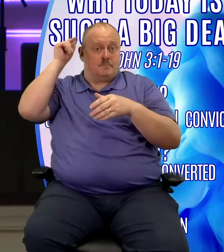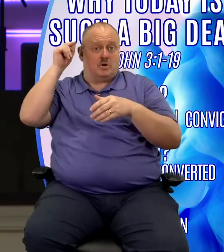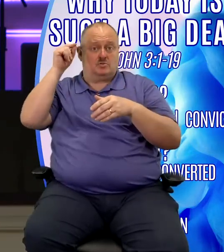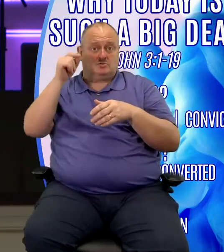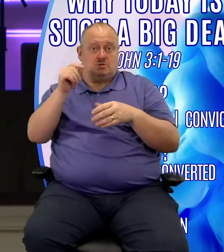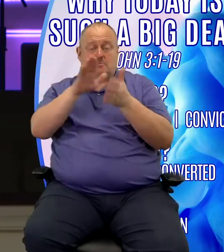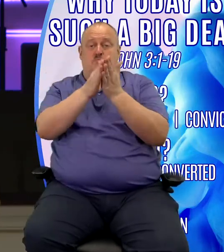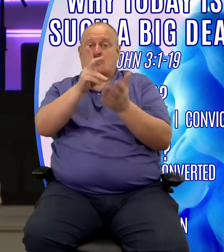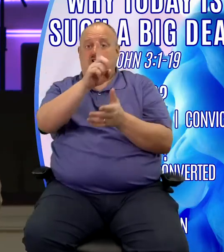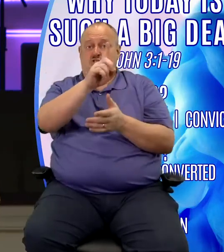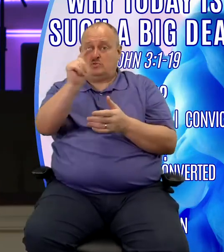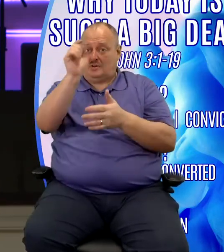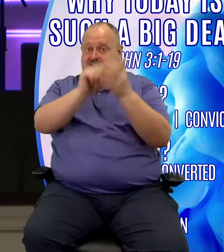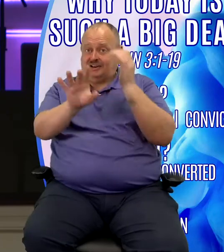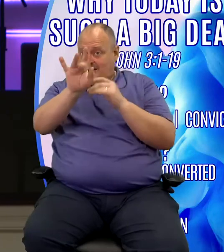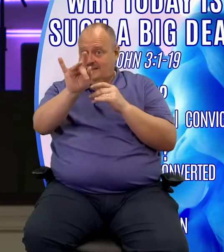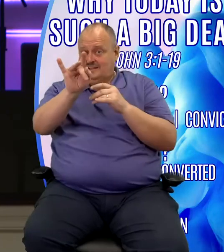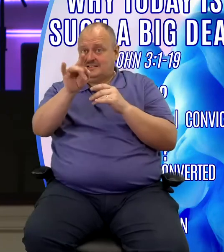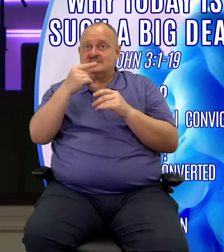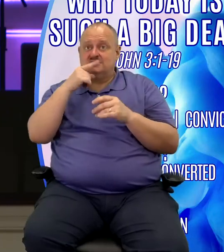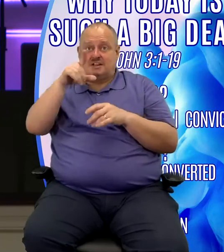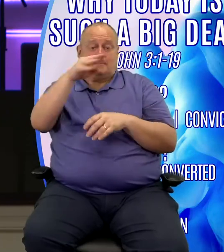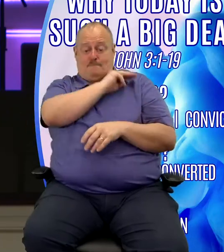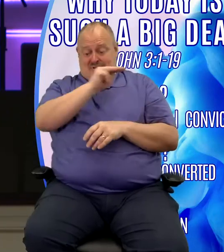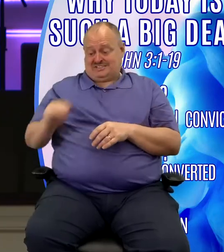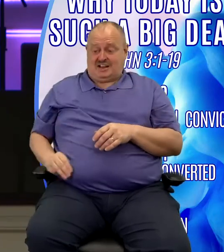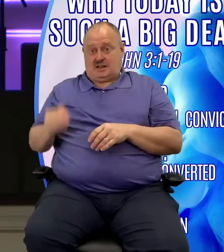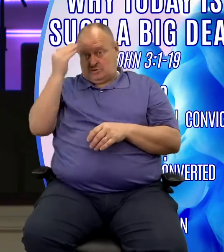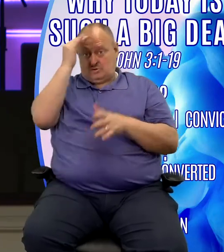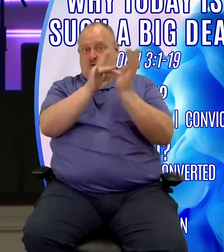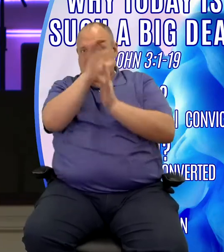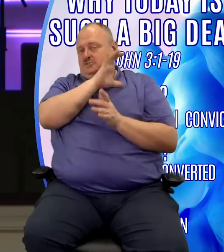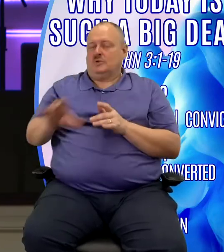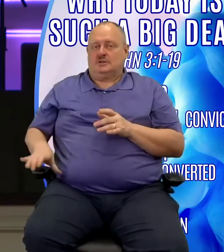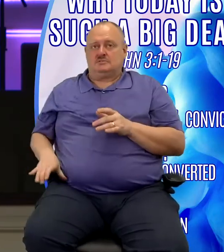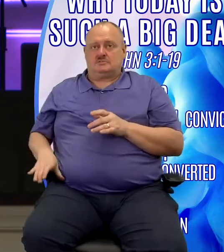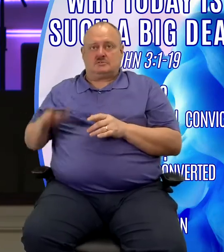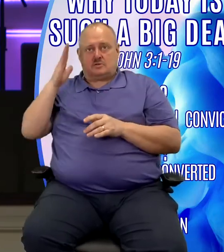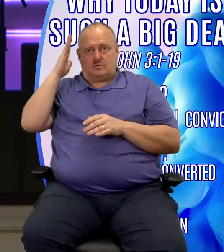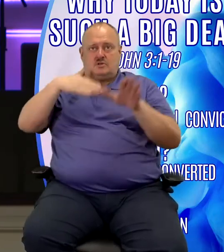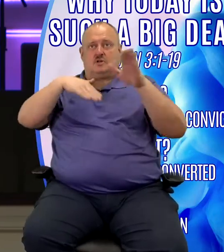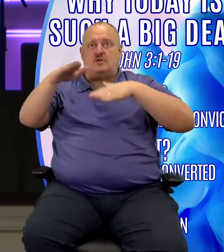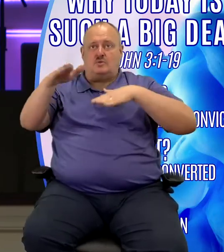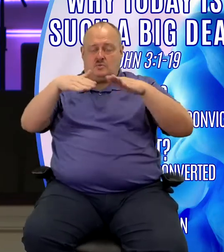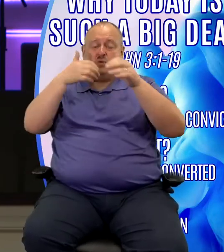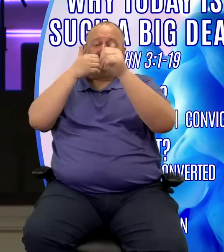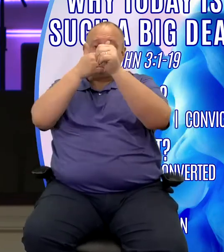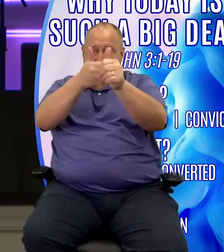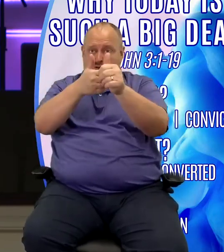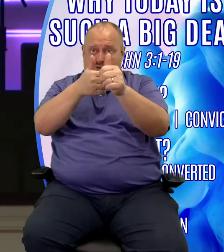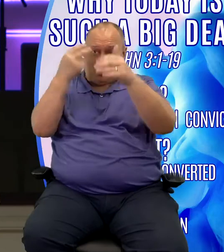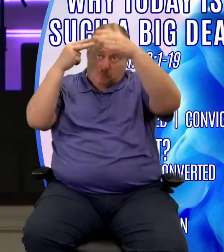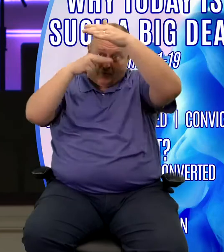Deuteronomy chapter 18, said that the Messiah, whom we know as Jesus Christ, would walk in his footsteps. He prophesied that his